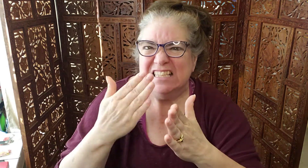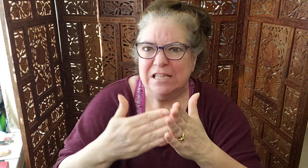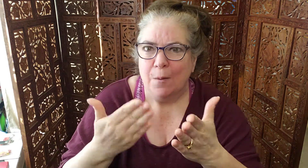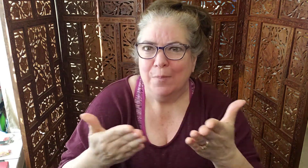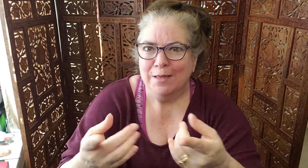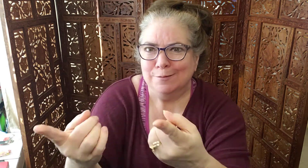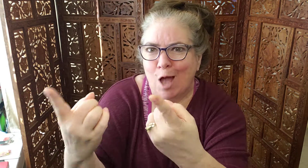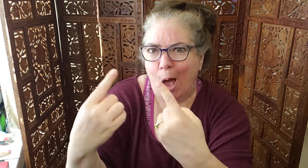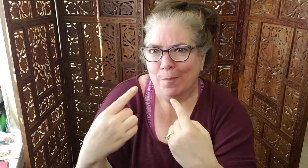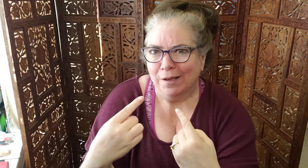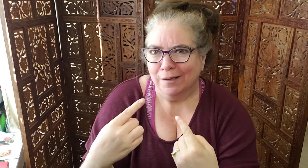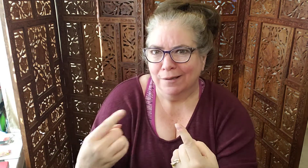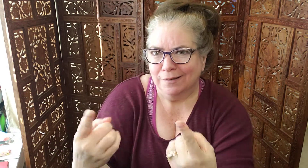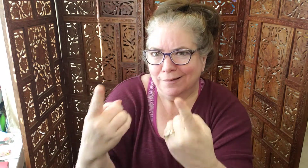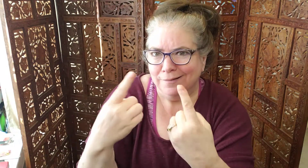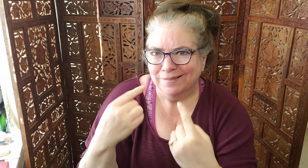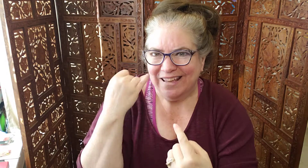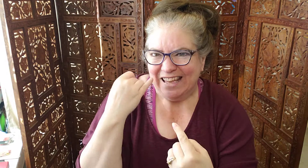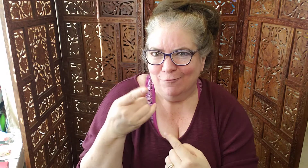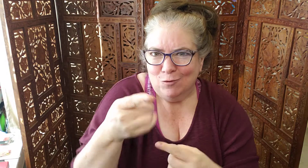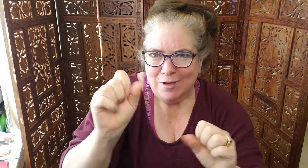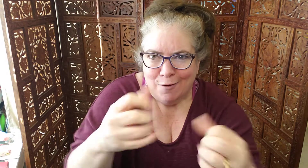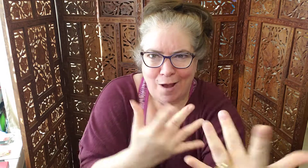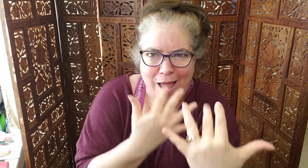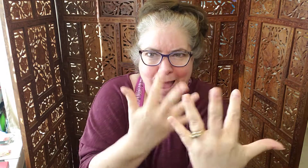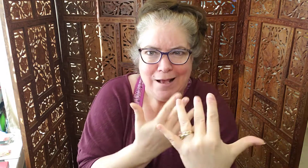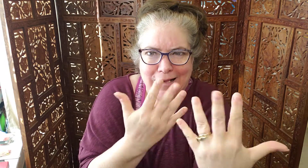If you can wait.